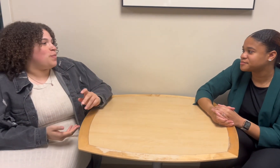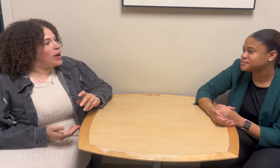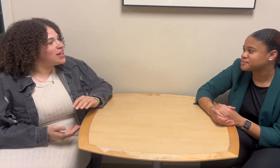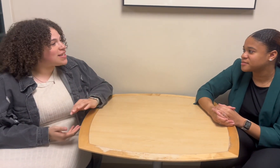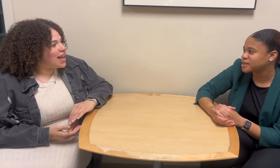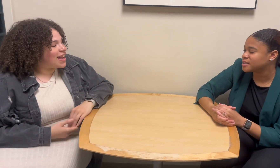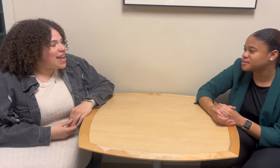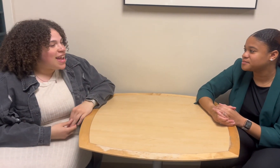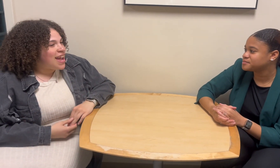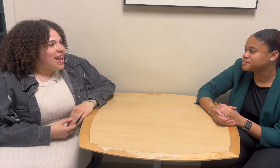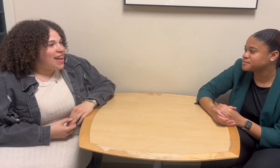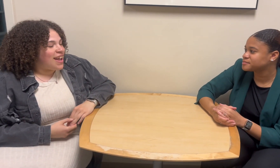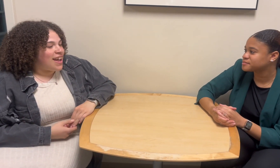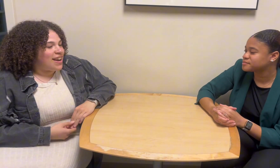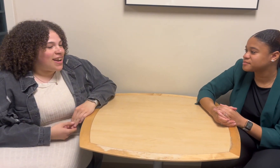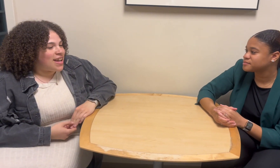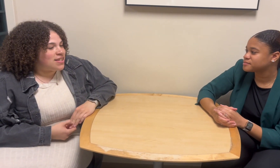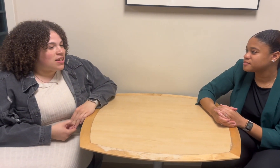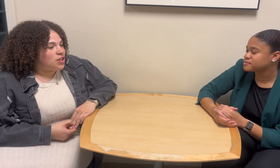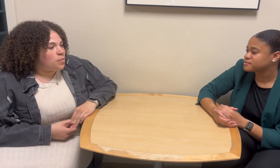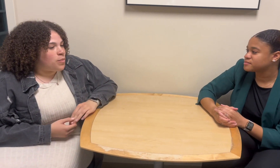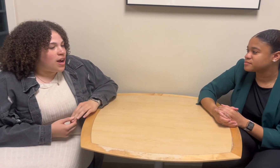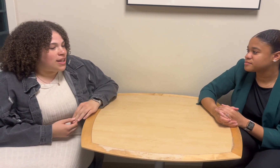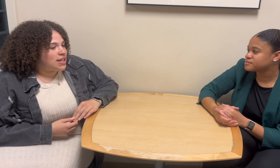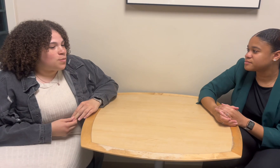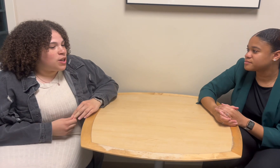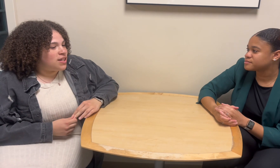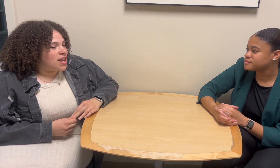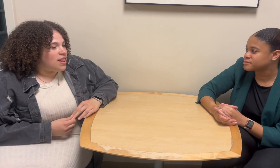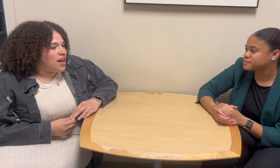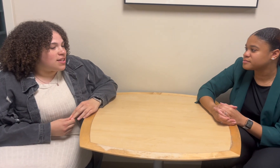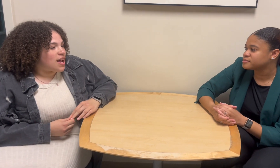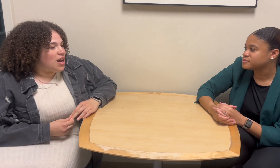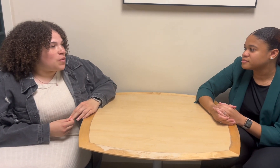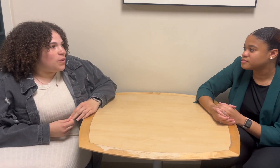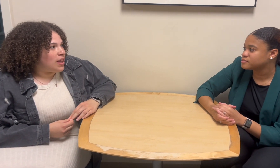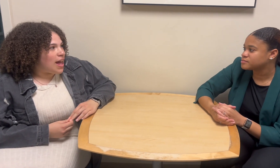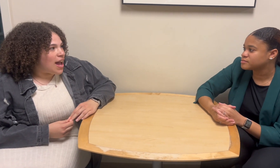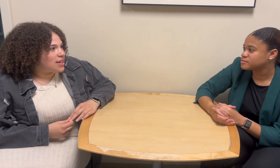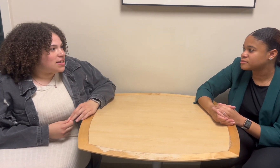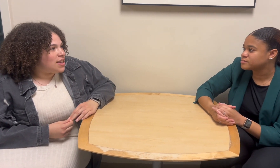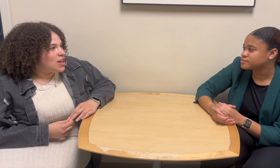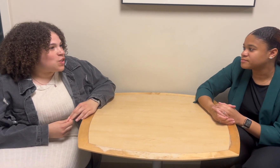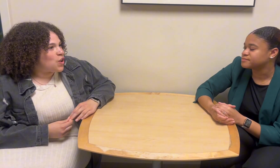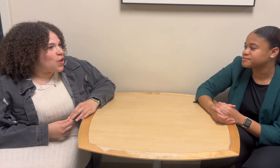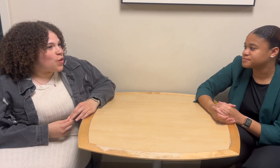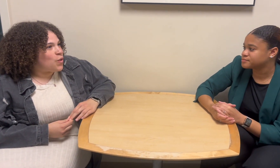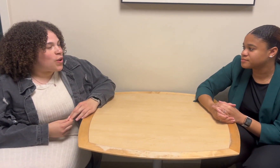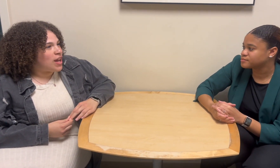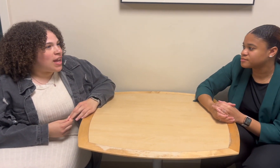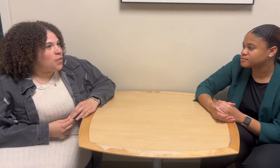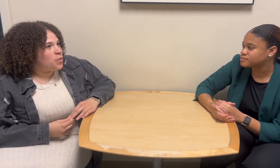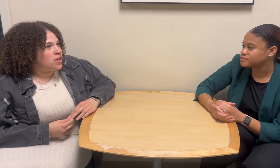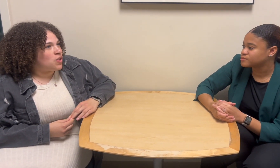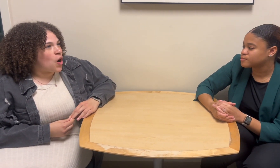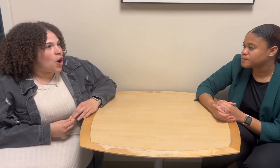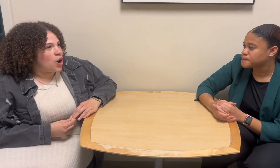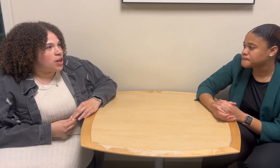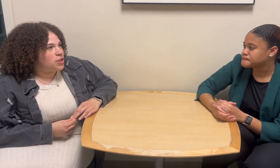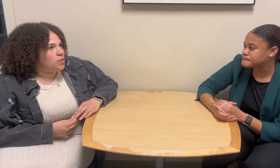parents, and it's such a bonding experience, and that's kind of what we lacked. So it was hard to